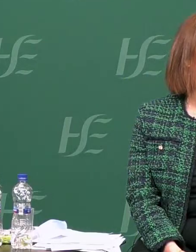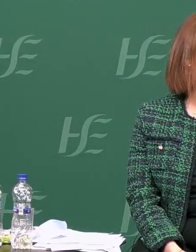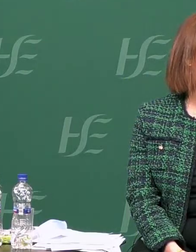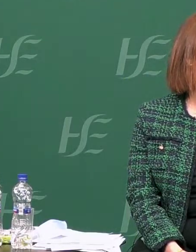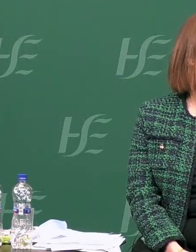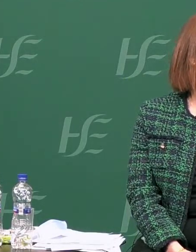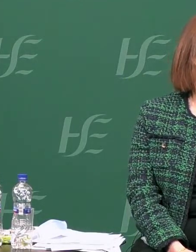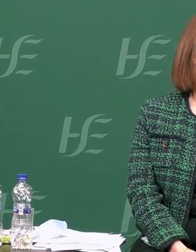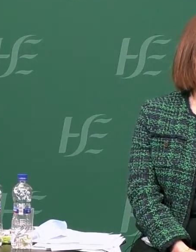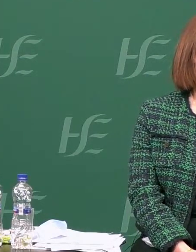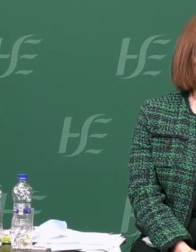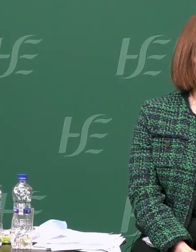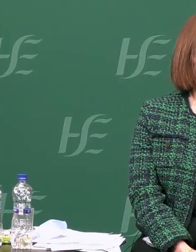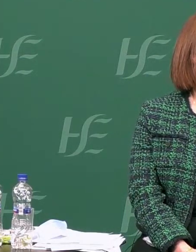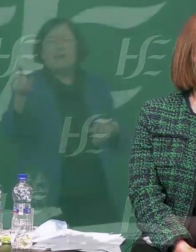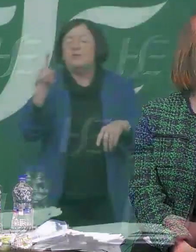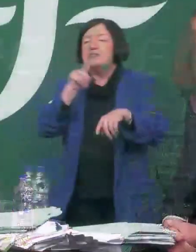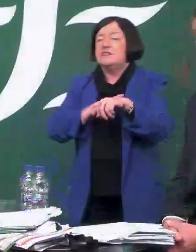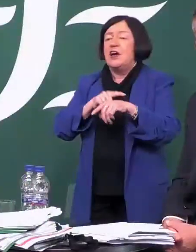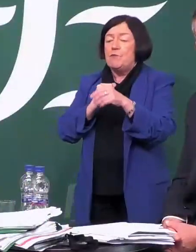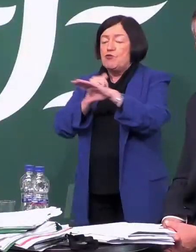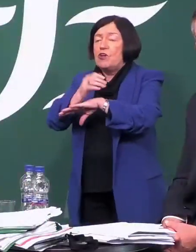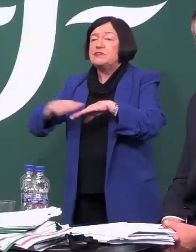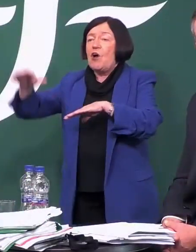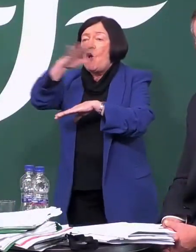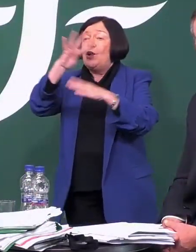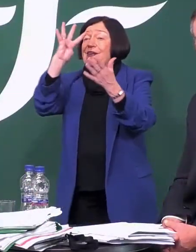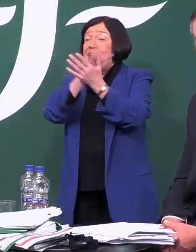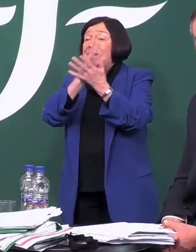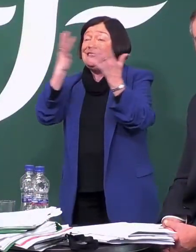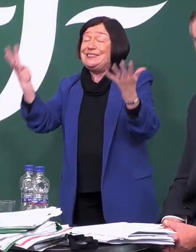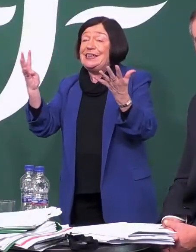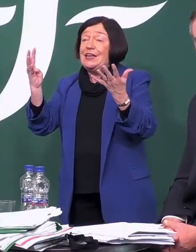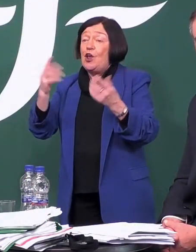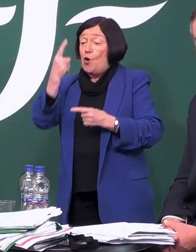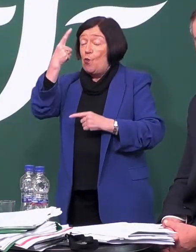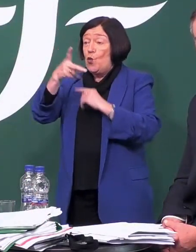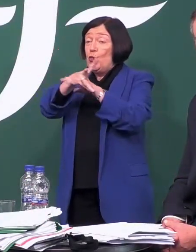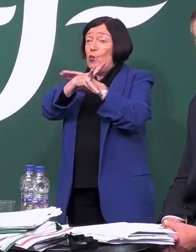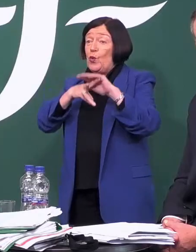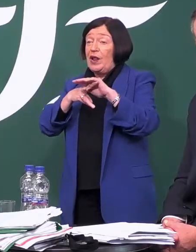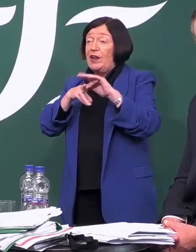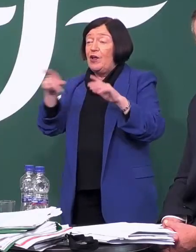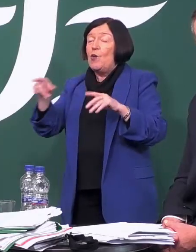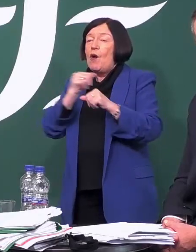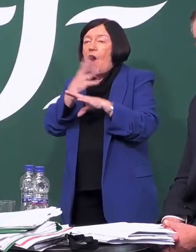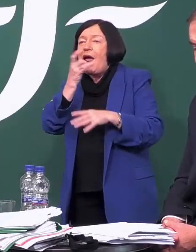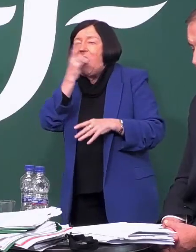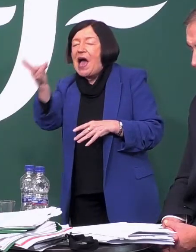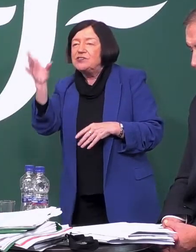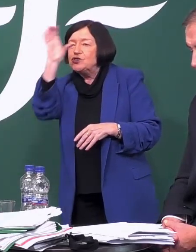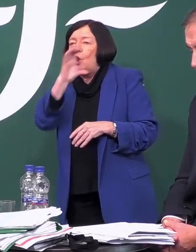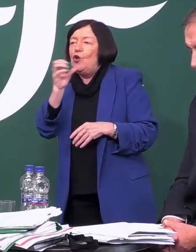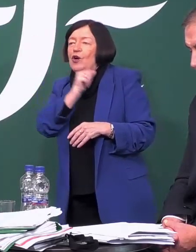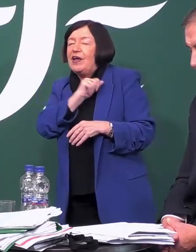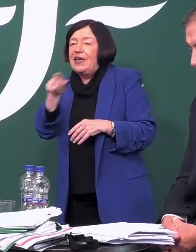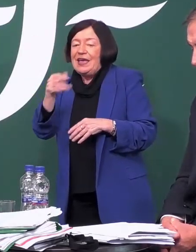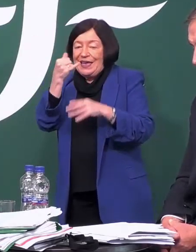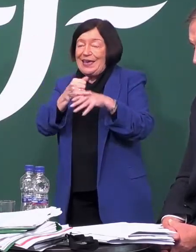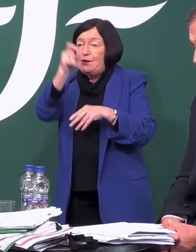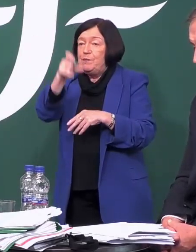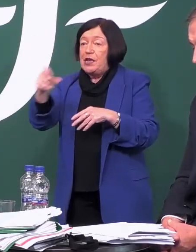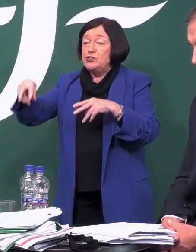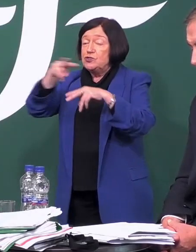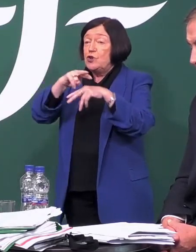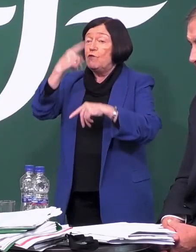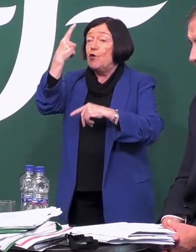point-in-time exercise across all 19 maternity units during one recent week. So they were all asked to look at all inpatients over 1